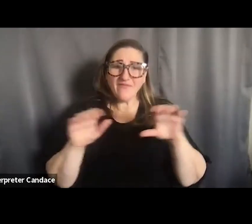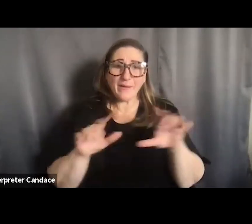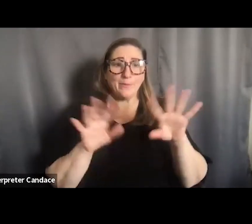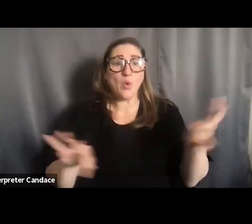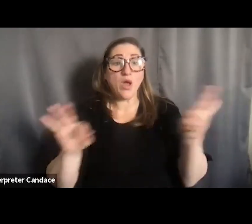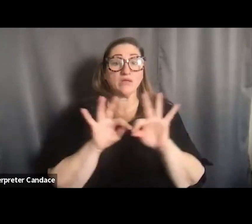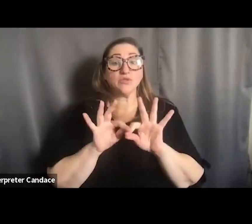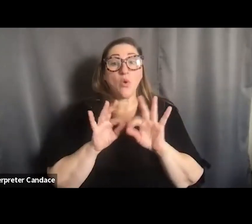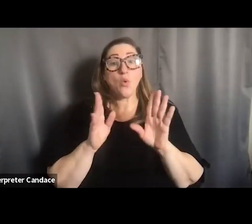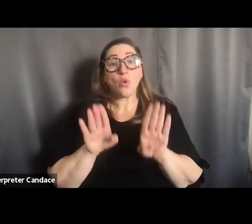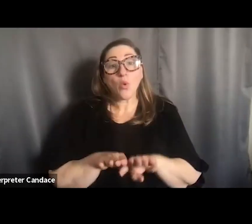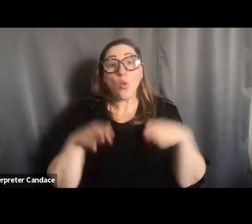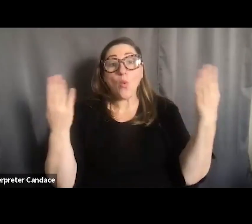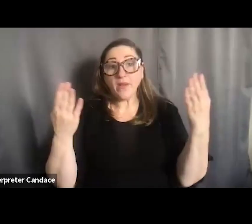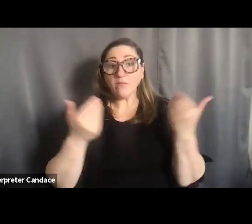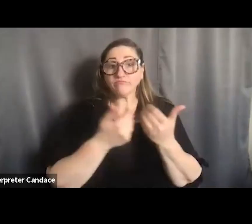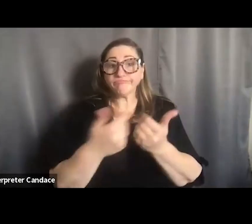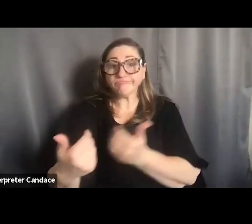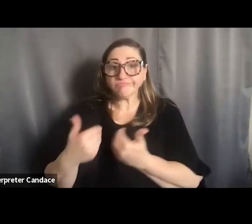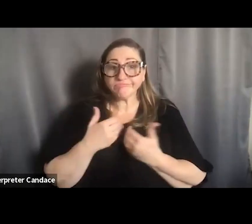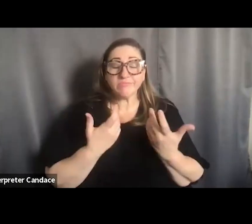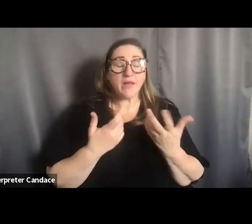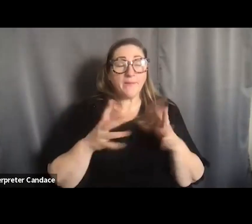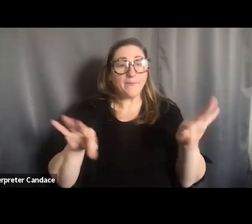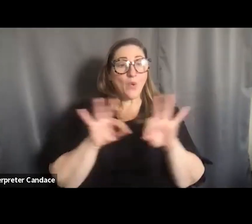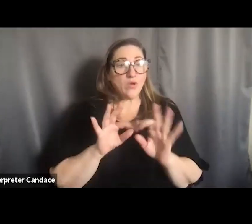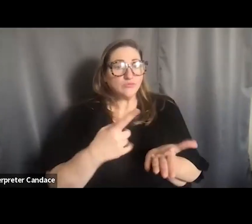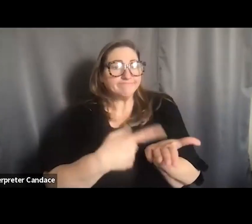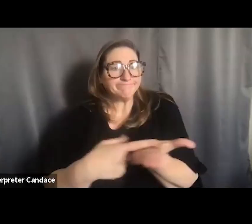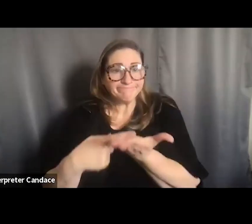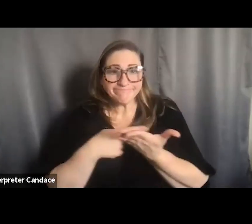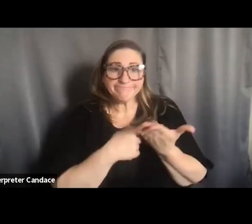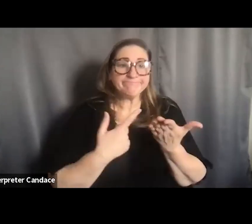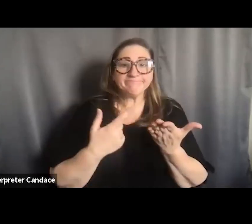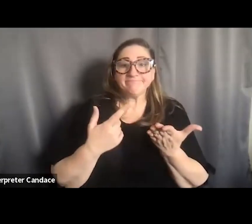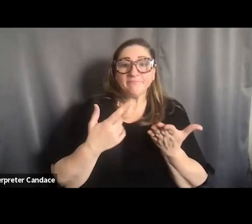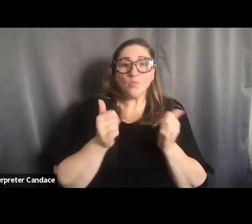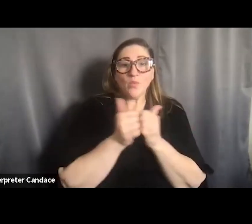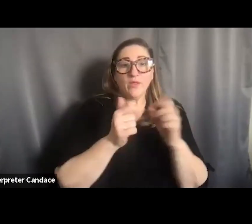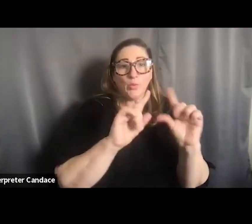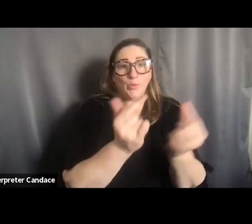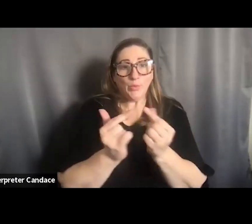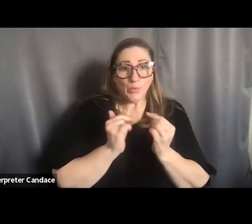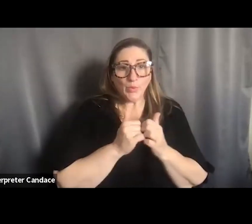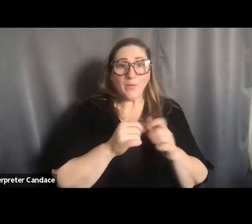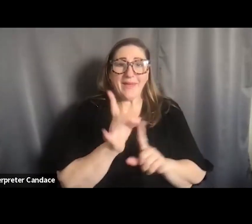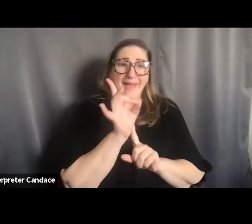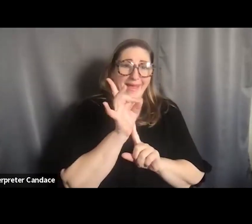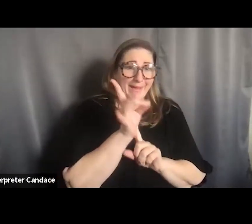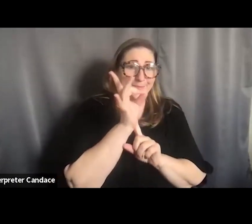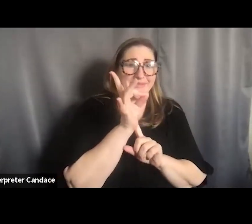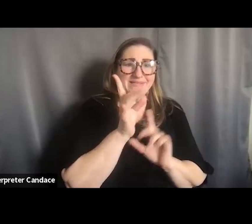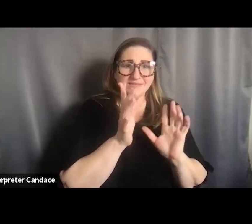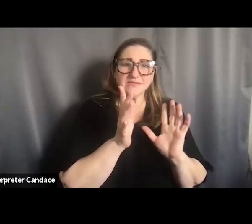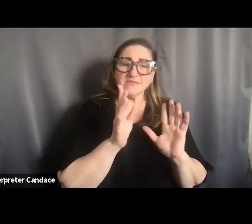moment. We encourage you to introduce yourselves and share your answers to the questions. And if you requested live captioning or